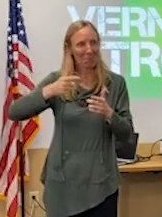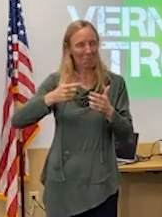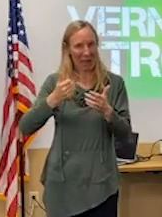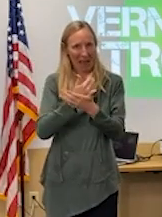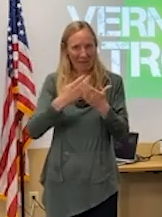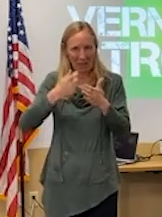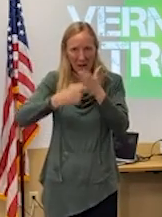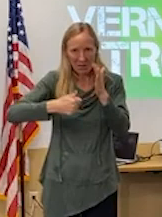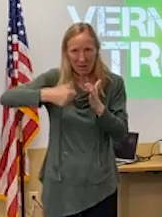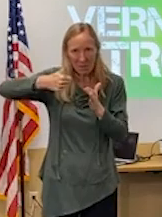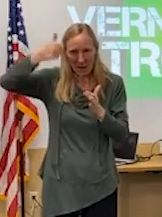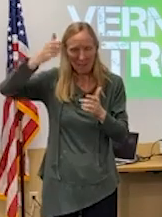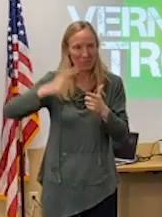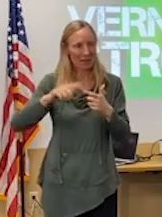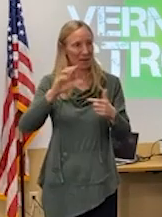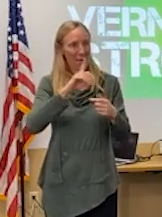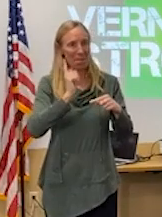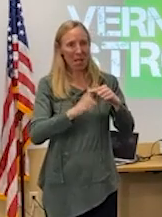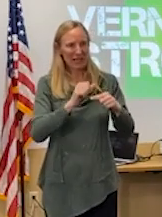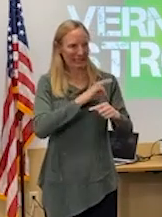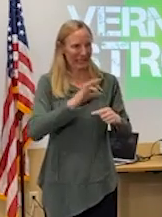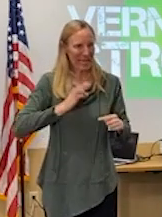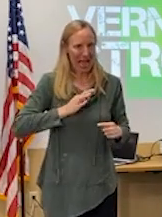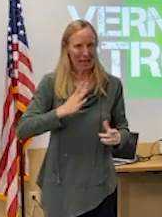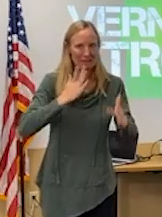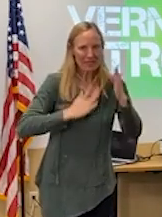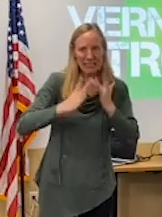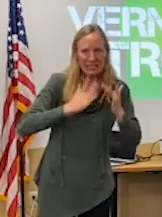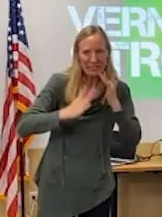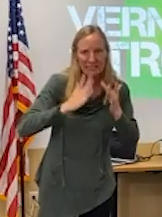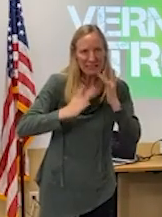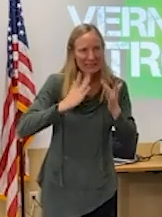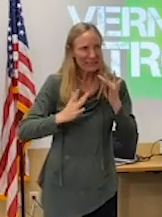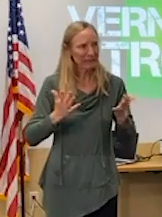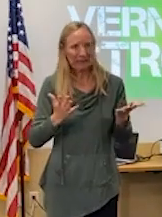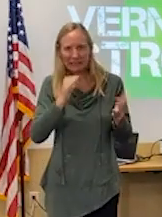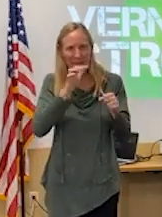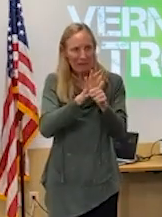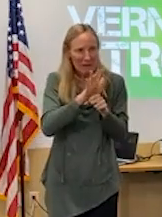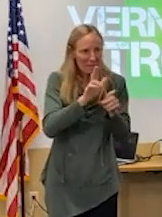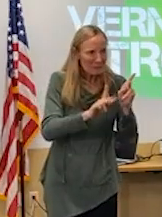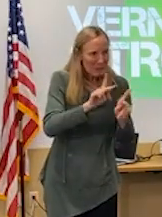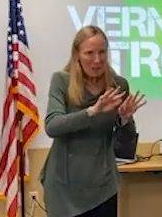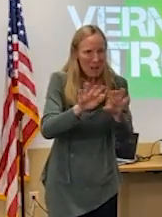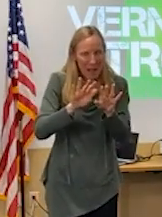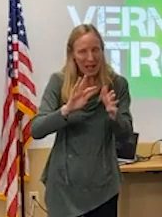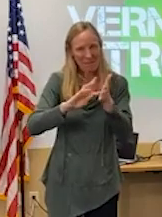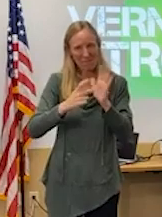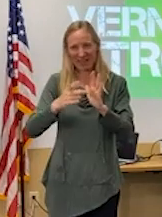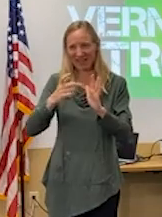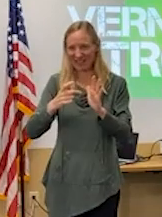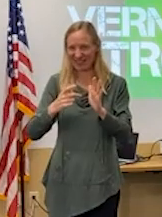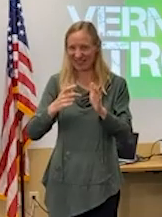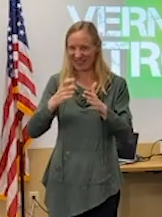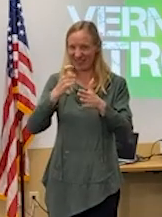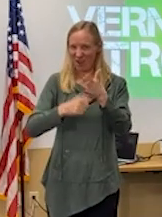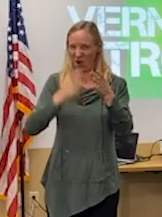and that's impacting our hospitals and raising the costs of healthcare.